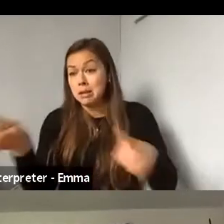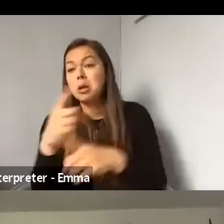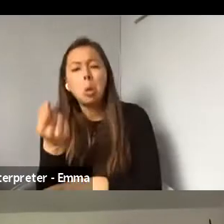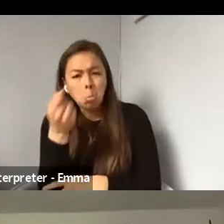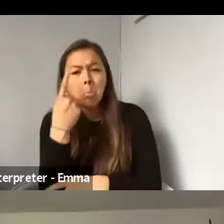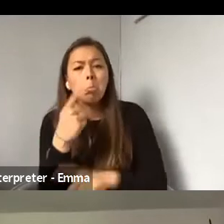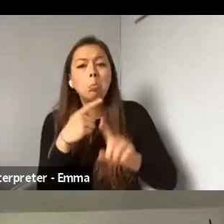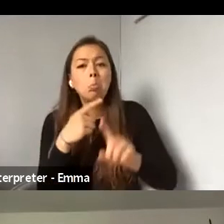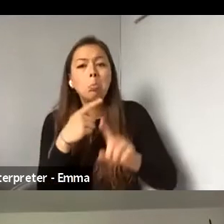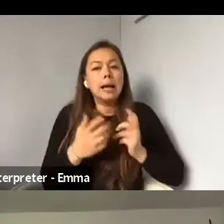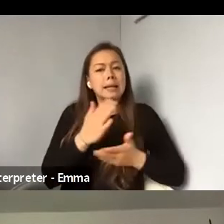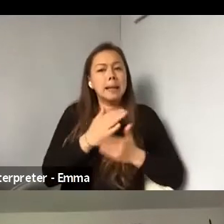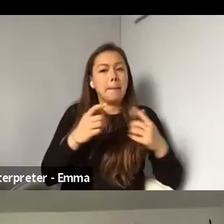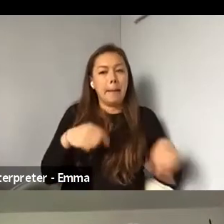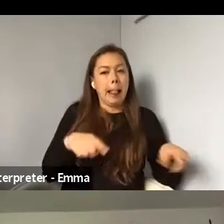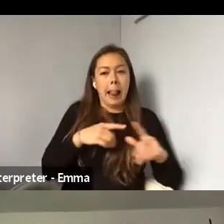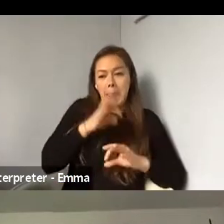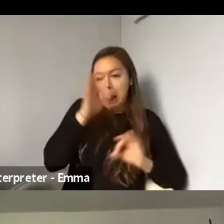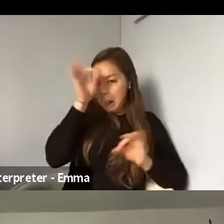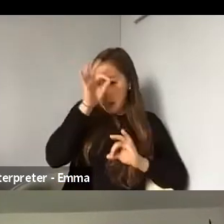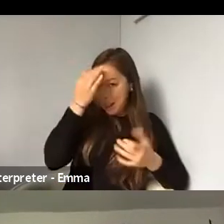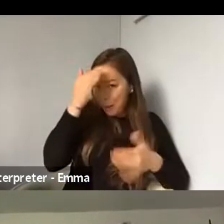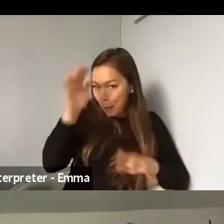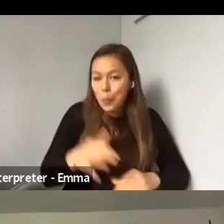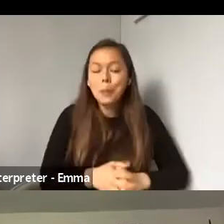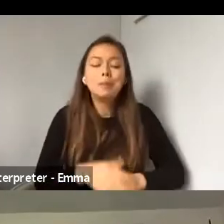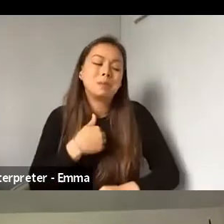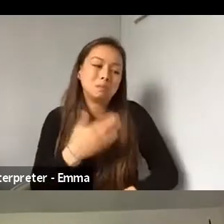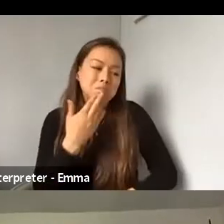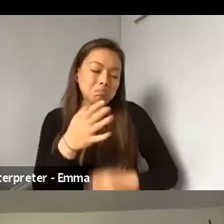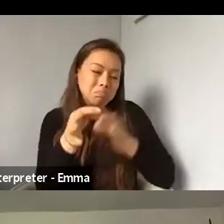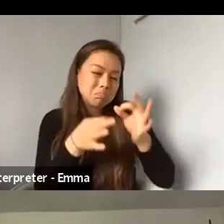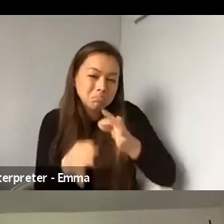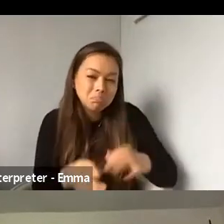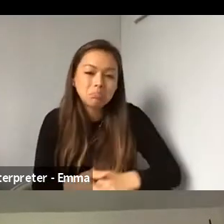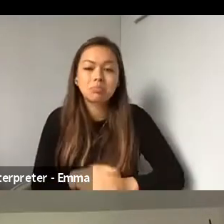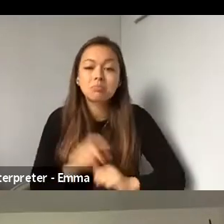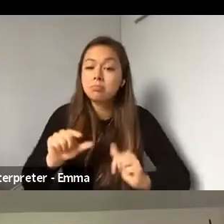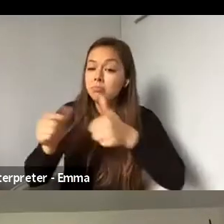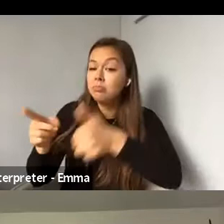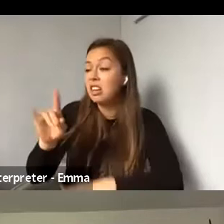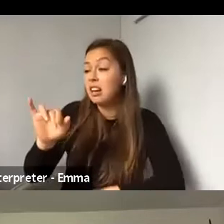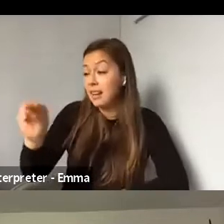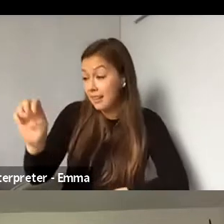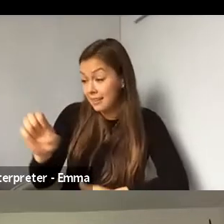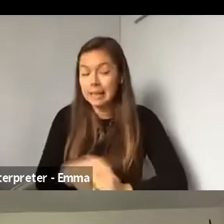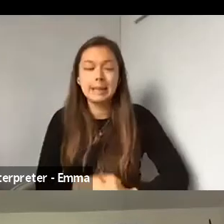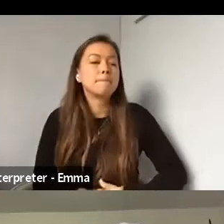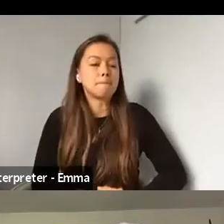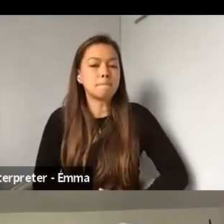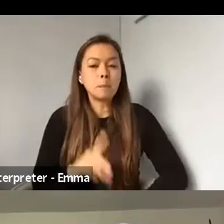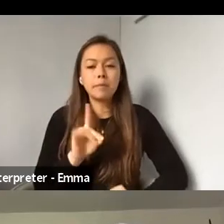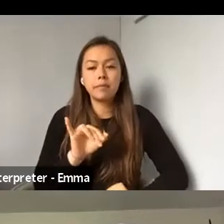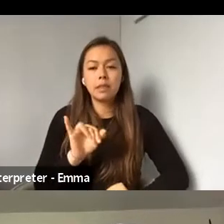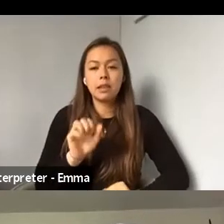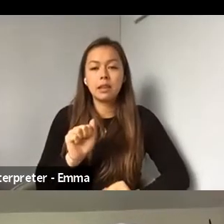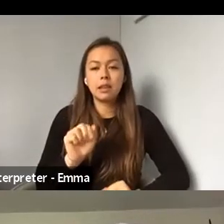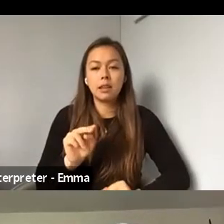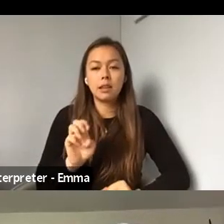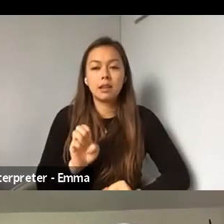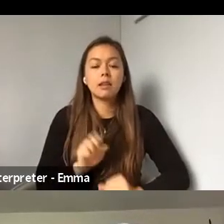familiar with that. So thank you very much, Wesley. Diane? Sure. So a question came in: when